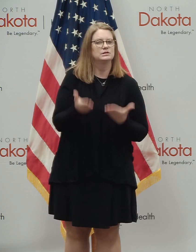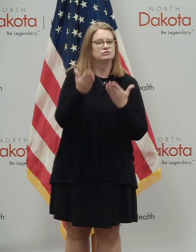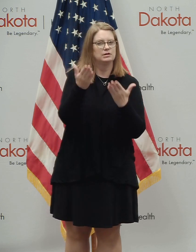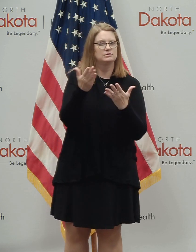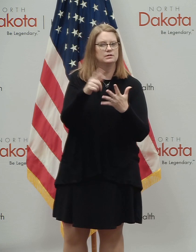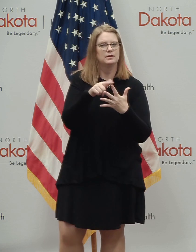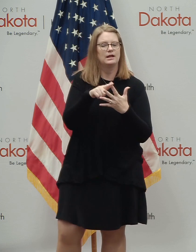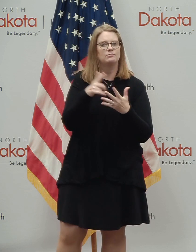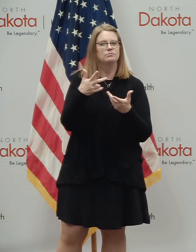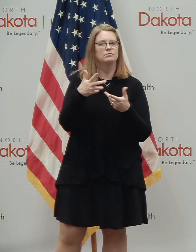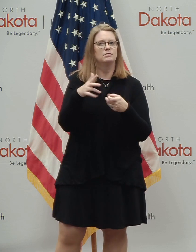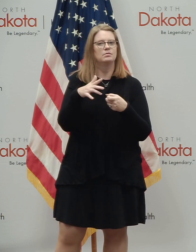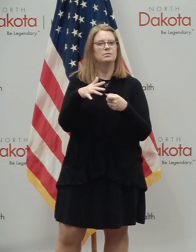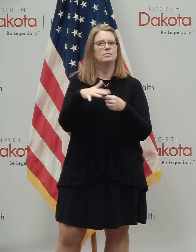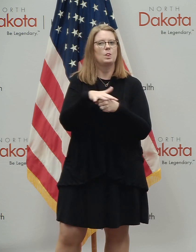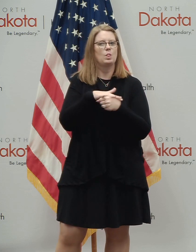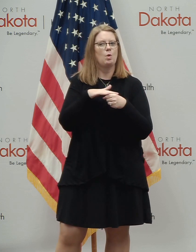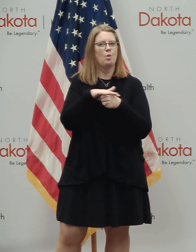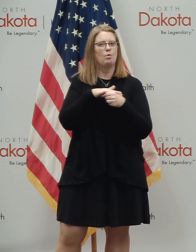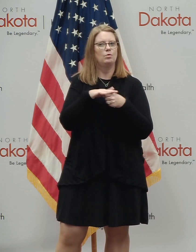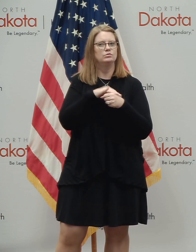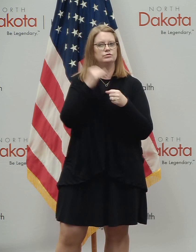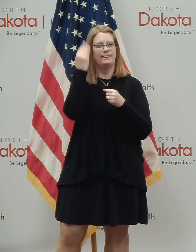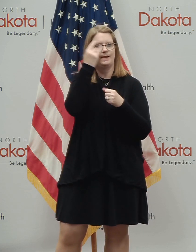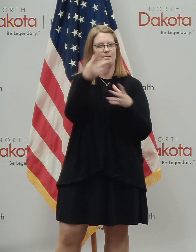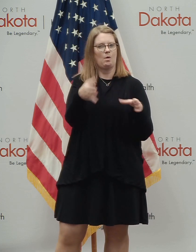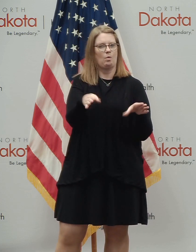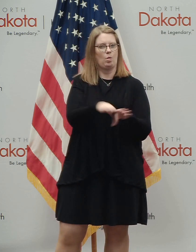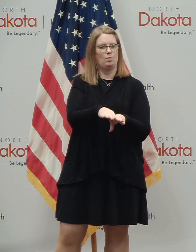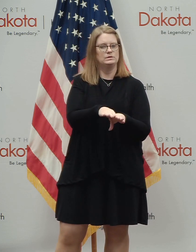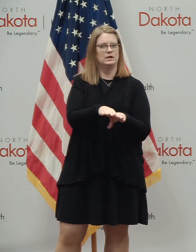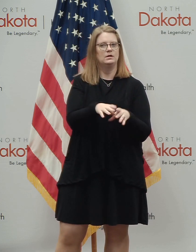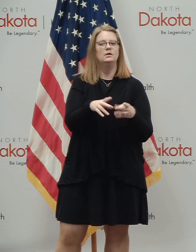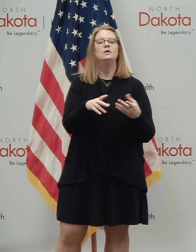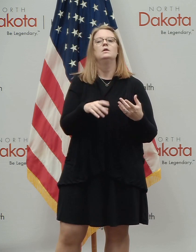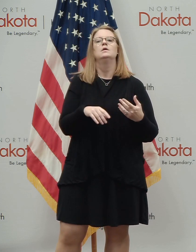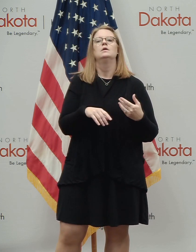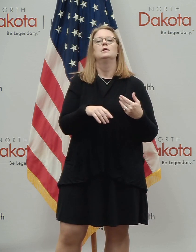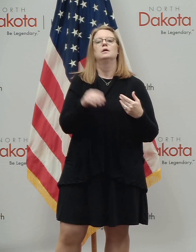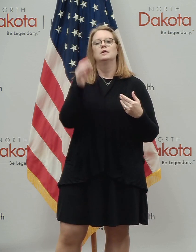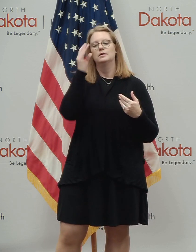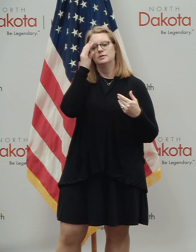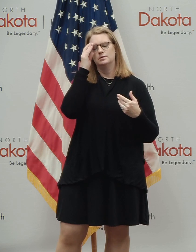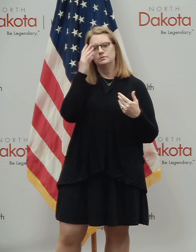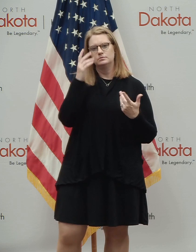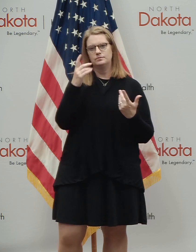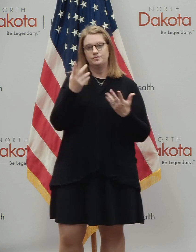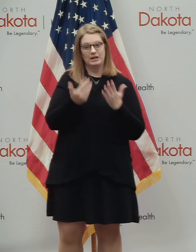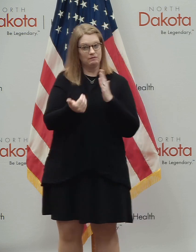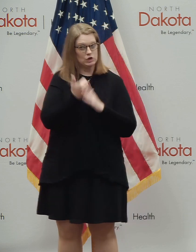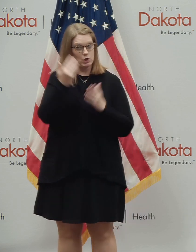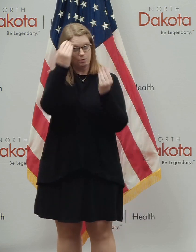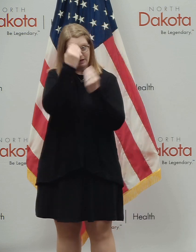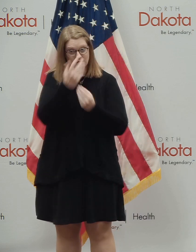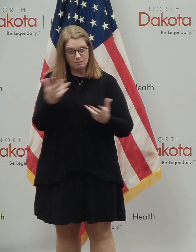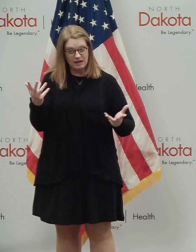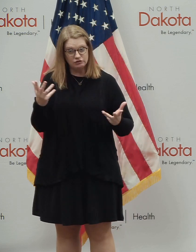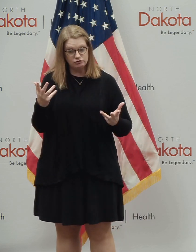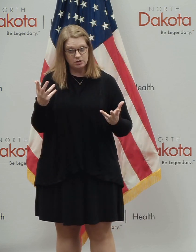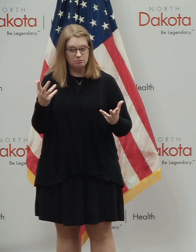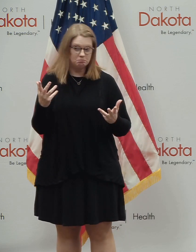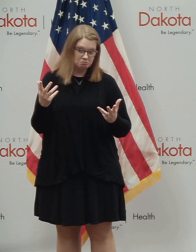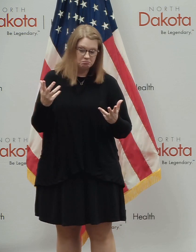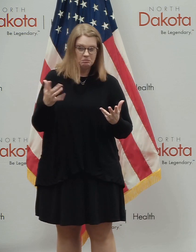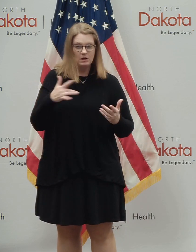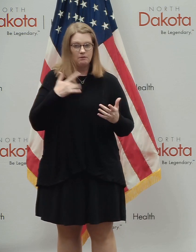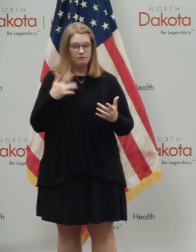that local entities should think about closing those businesses. If we've got new information and new data that tells us that that may not